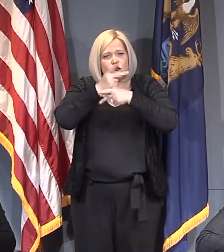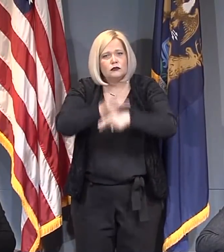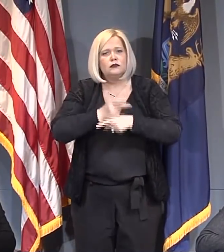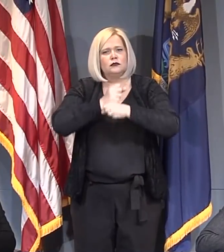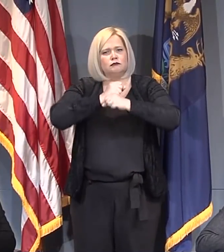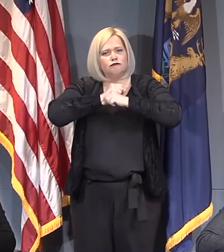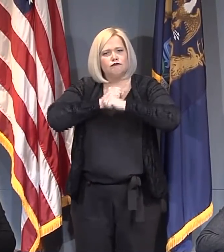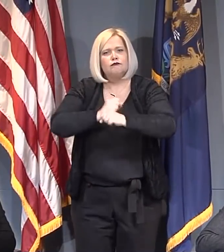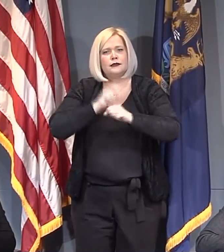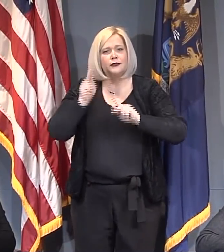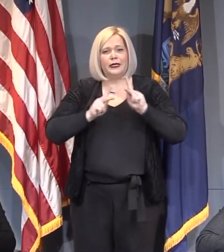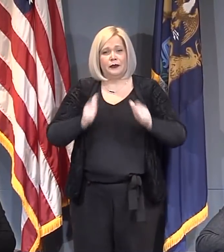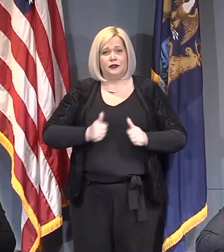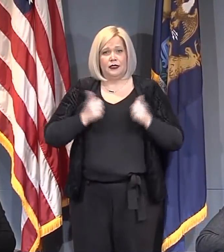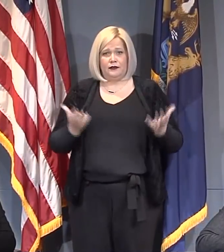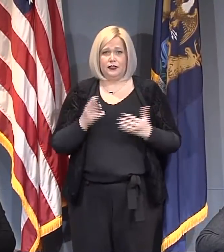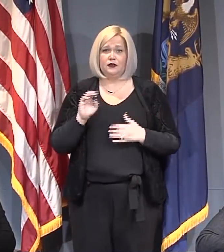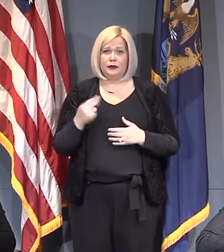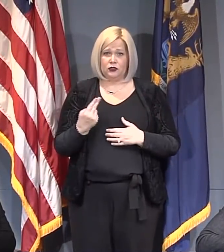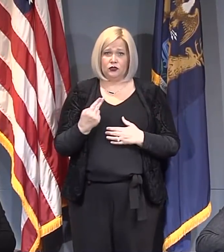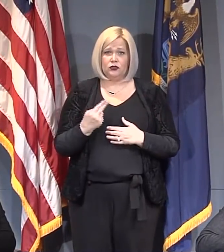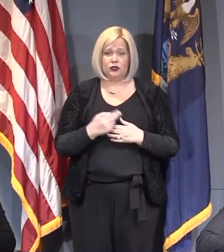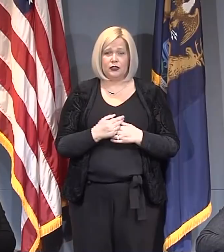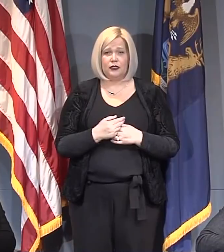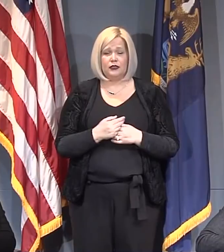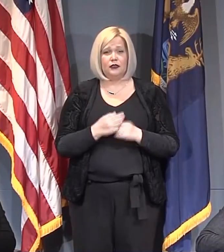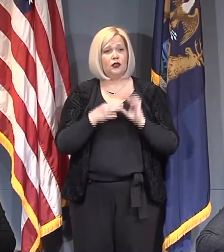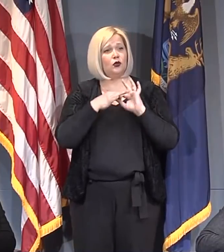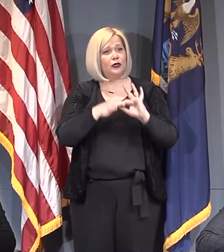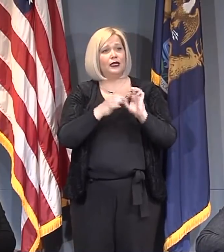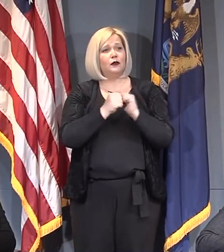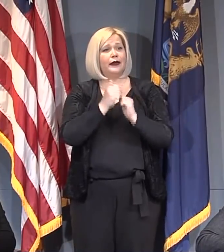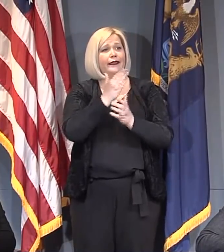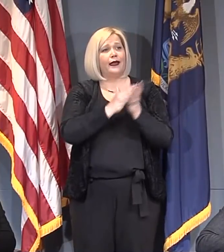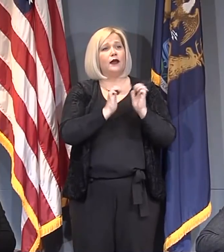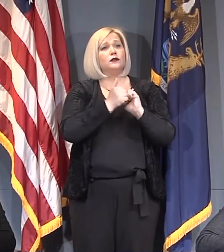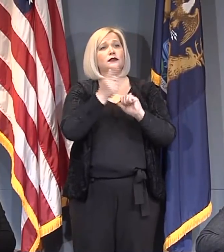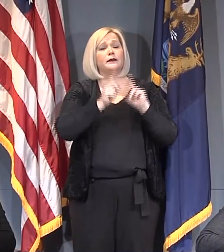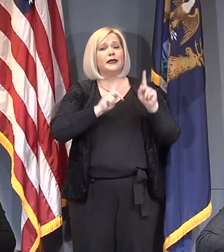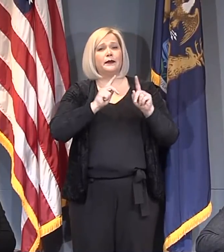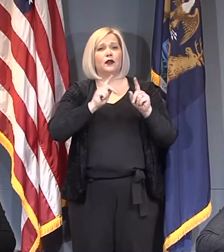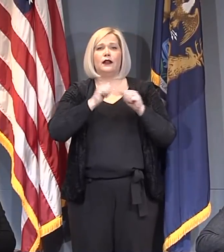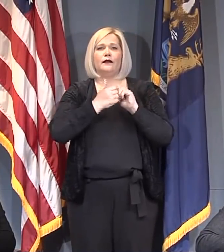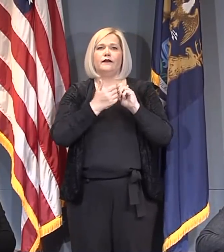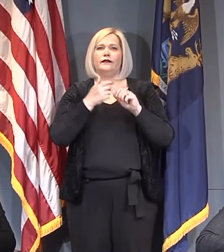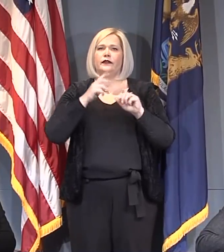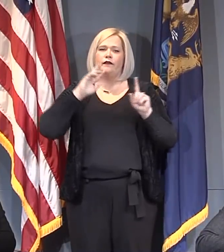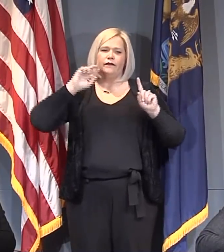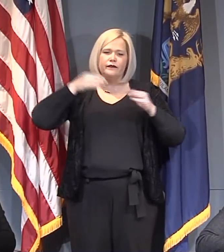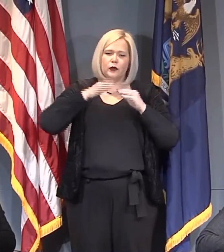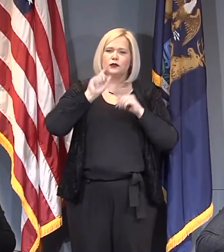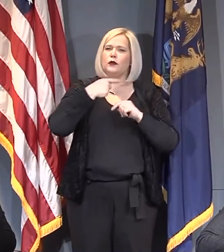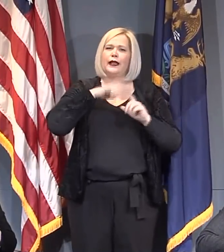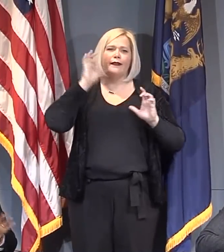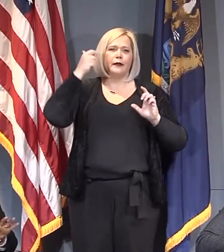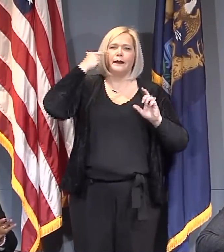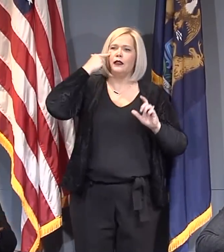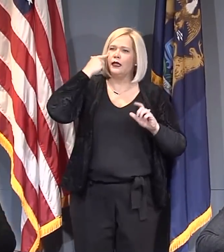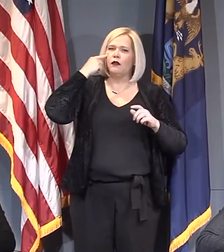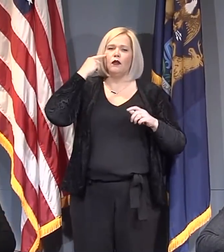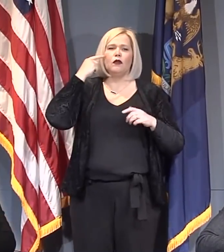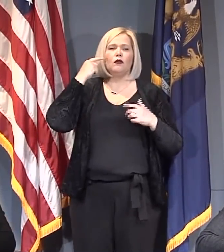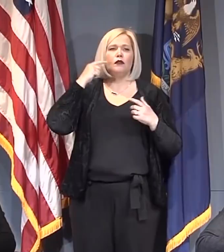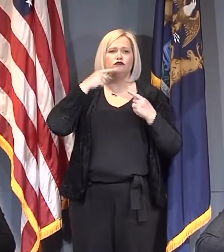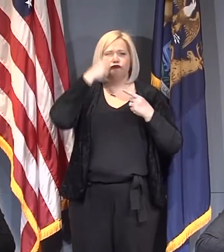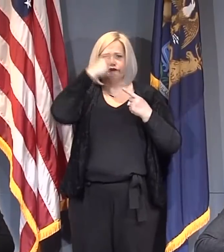state of Michigan. You know, with regard to how some people have politicized it, you know, I'm not